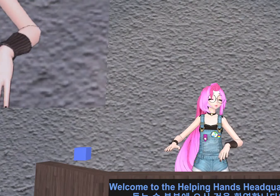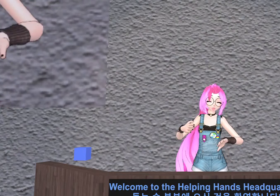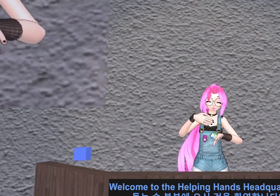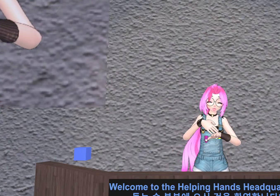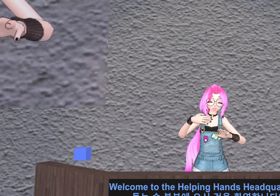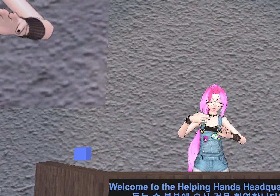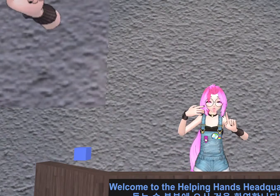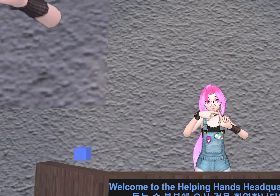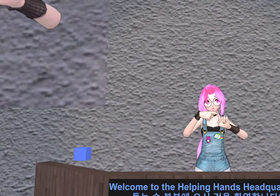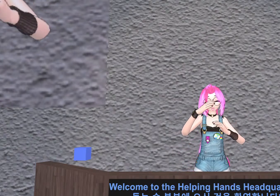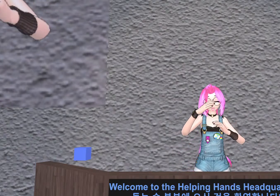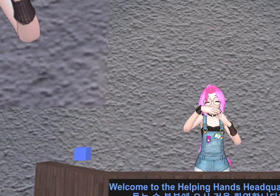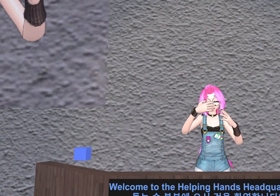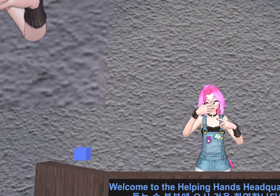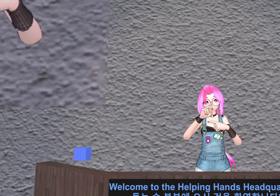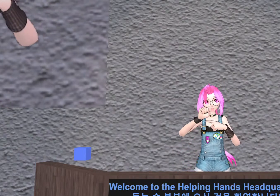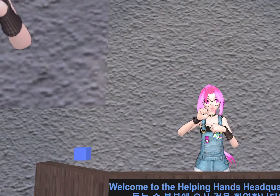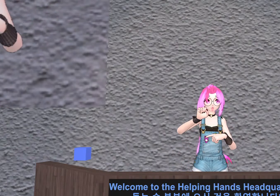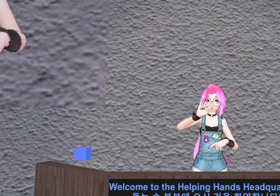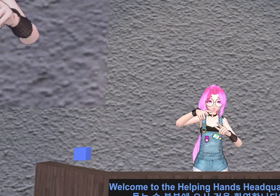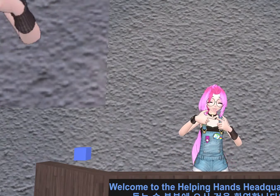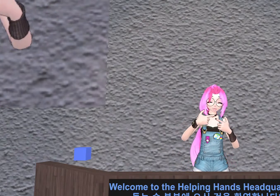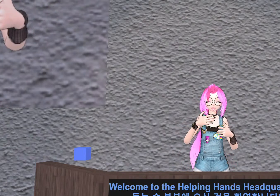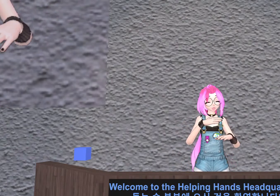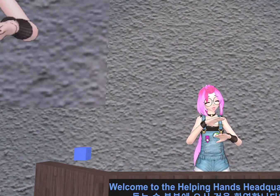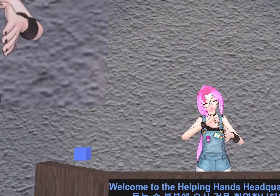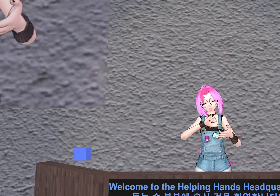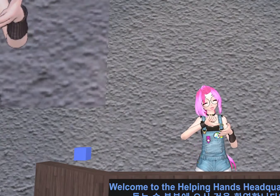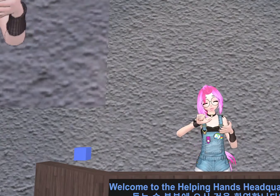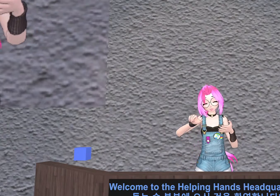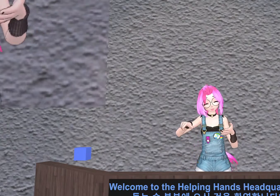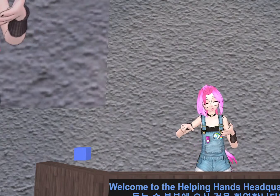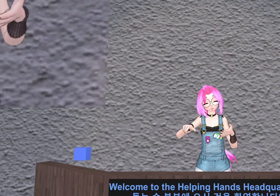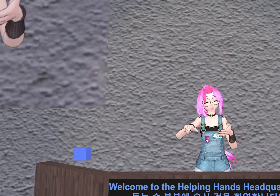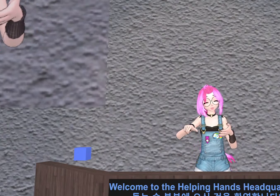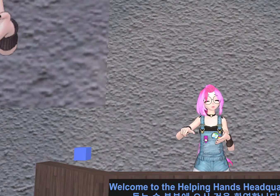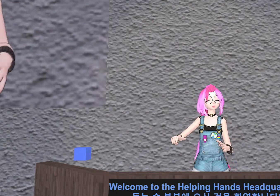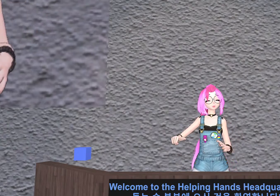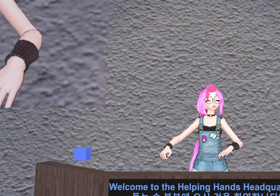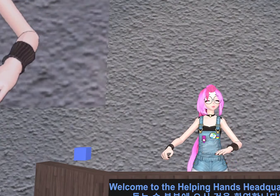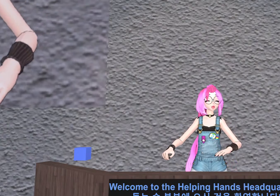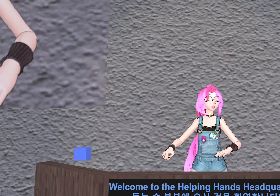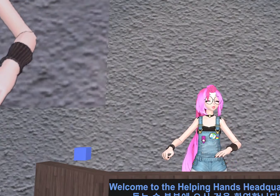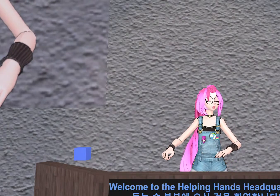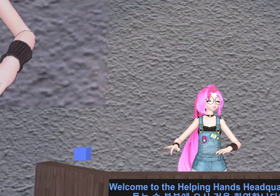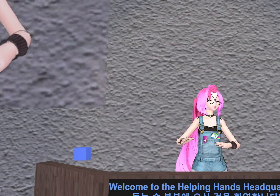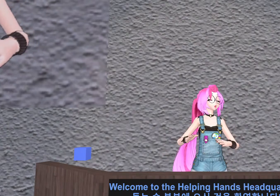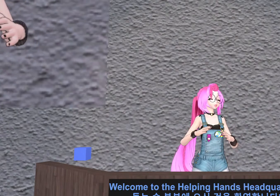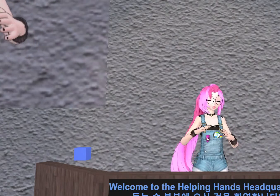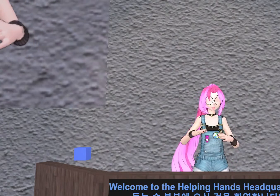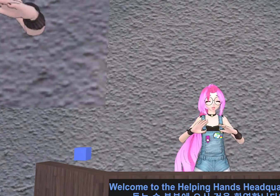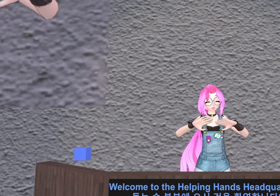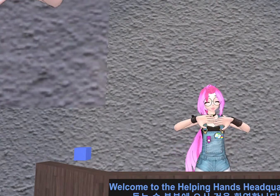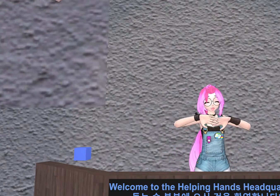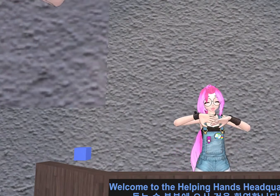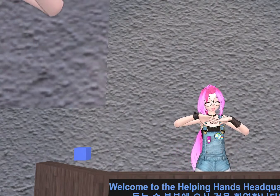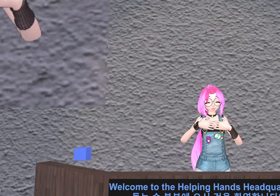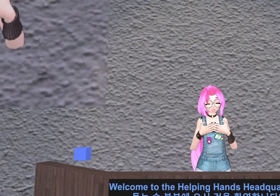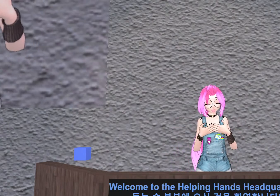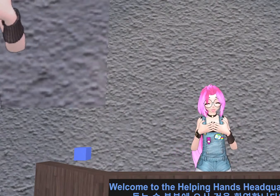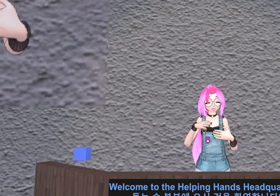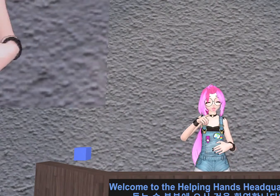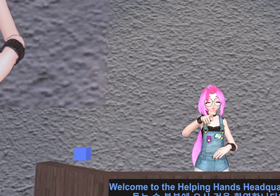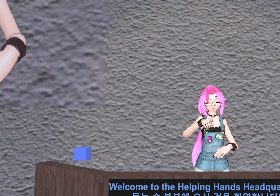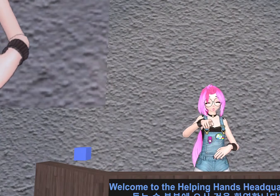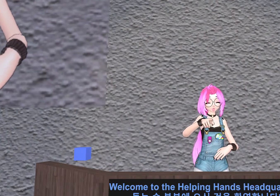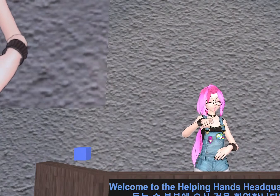am, at, to, the, ing. All those are just removed. So which is why we sign